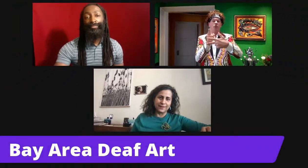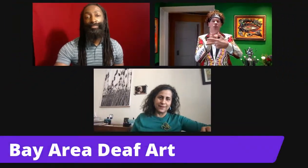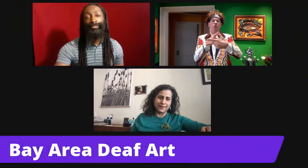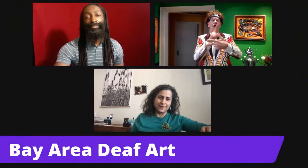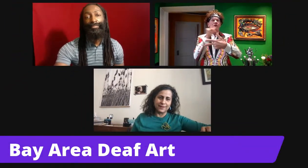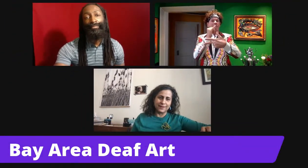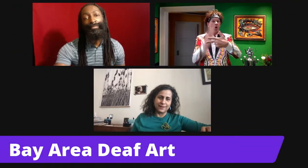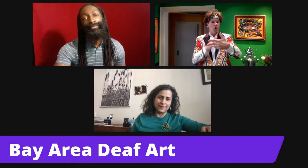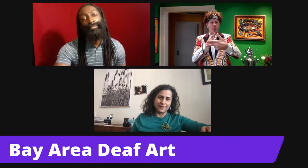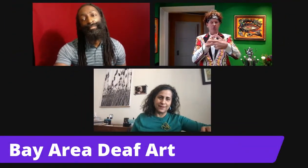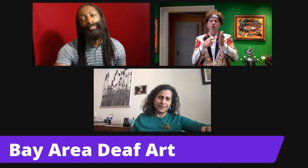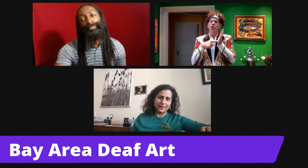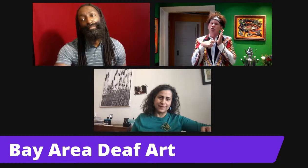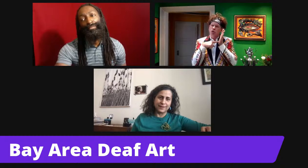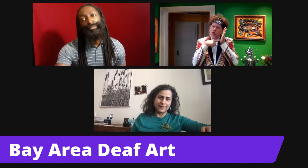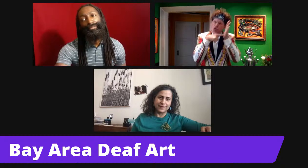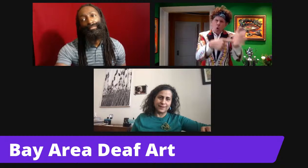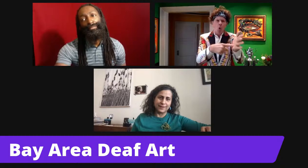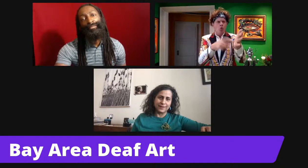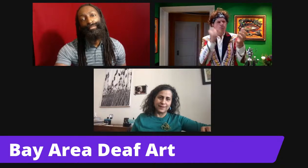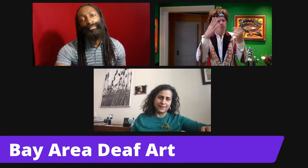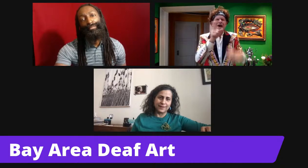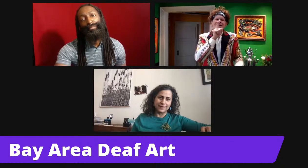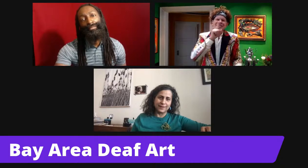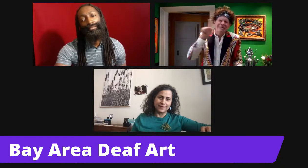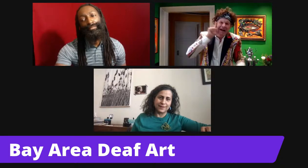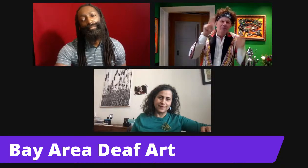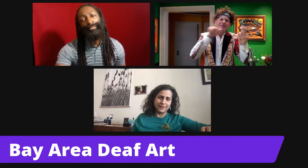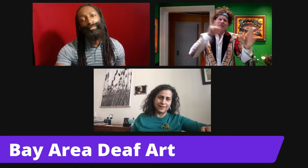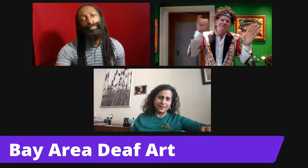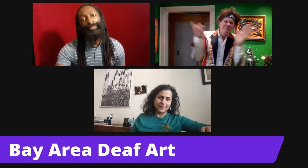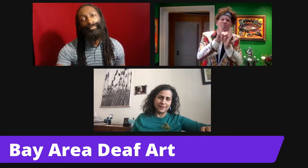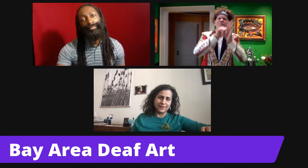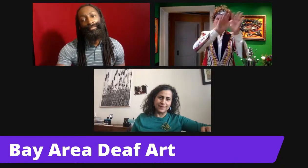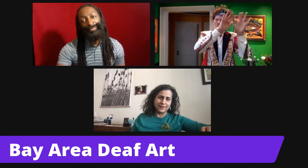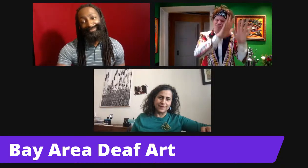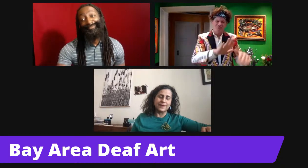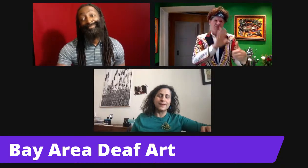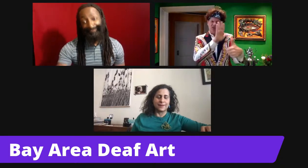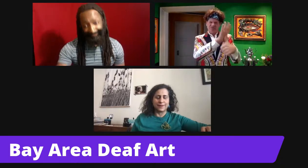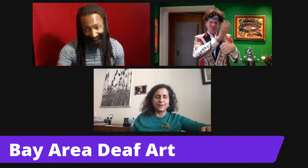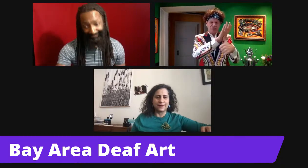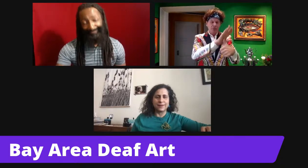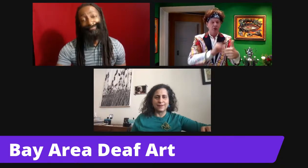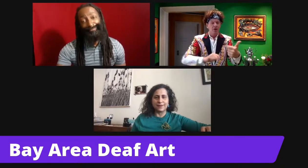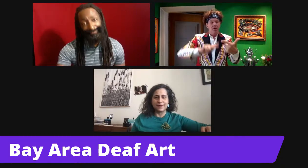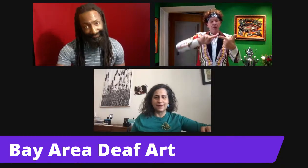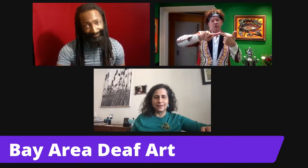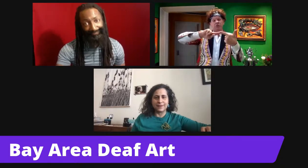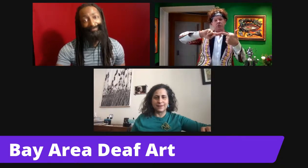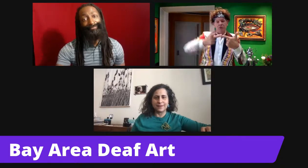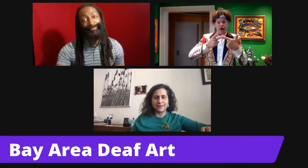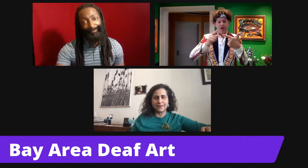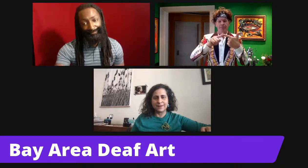So what do we do? So deaf artists, show your identity within your